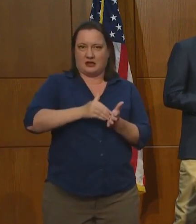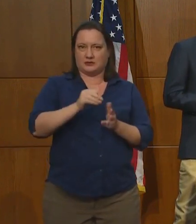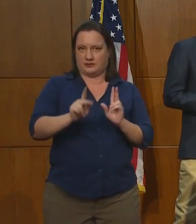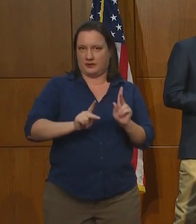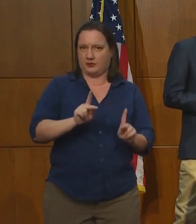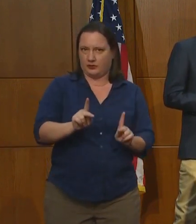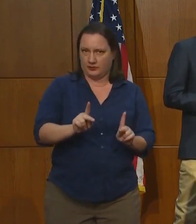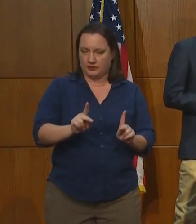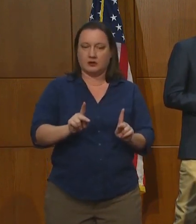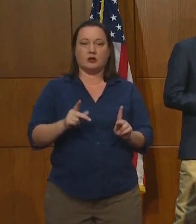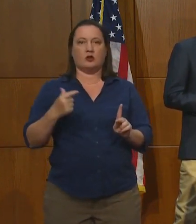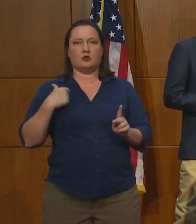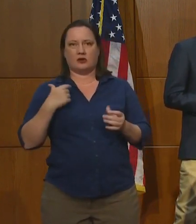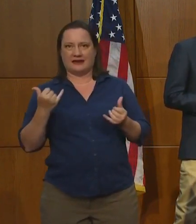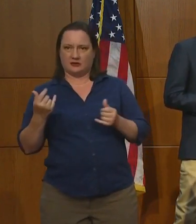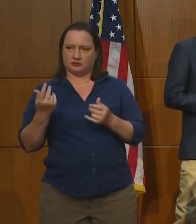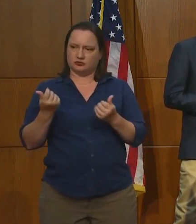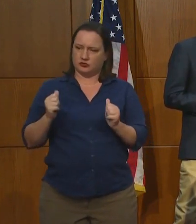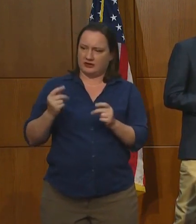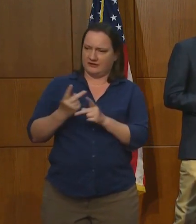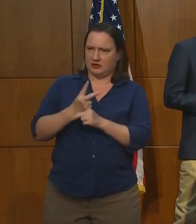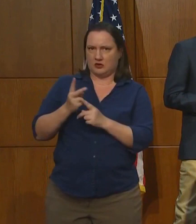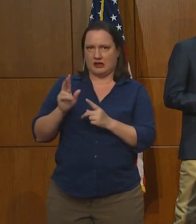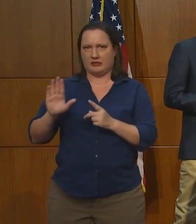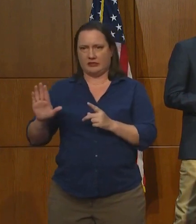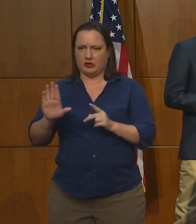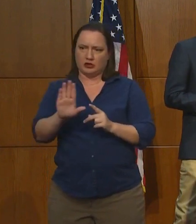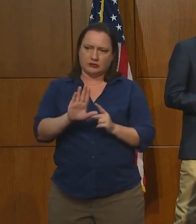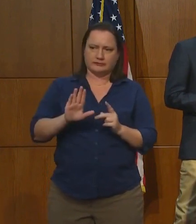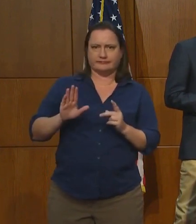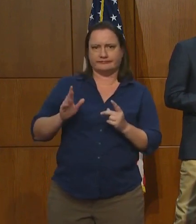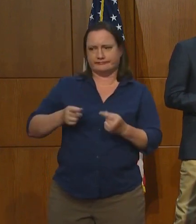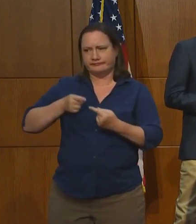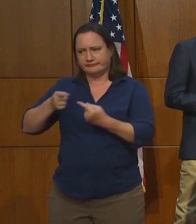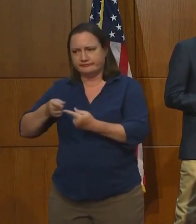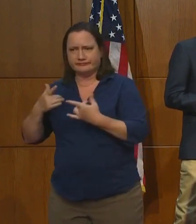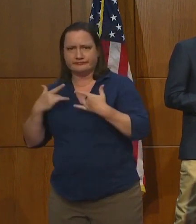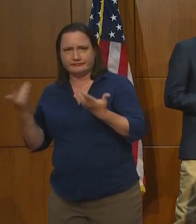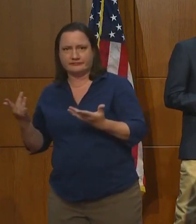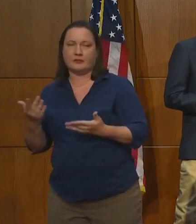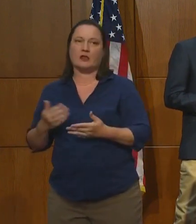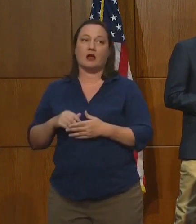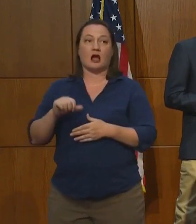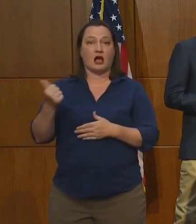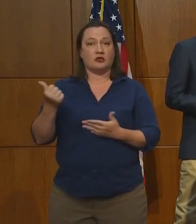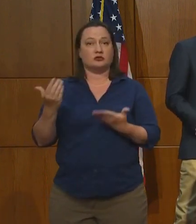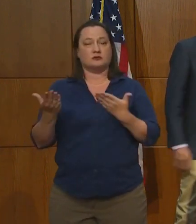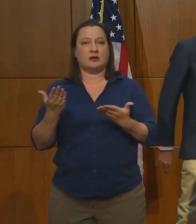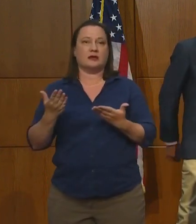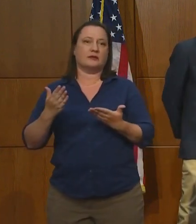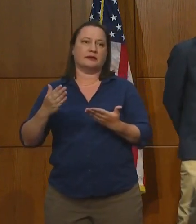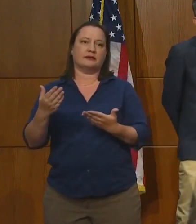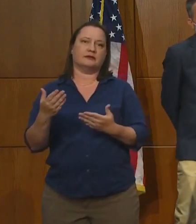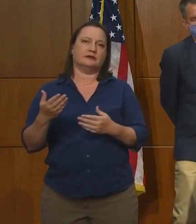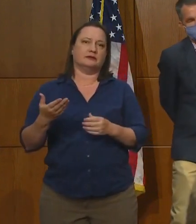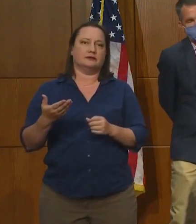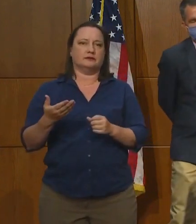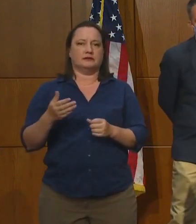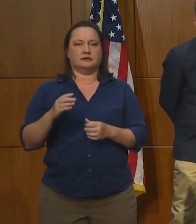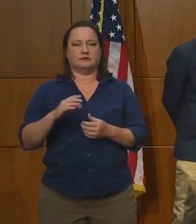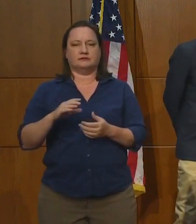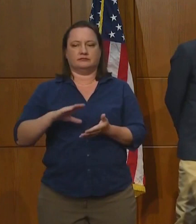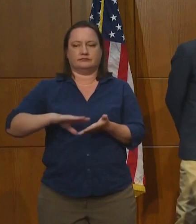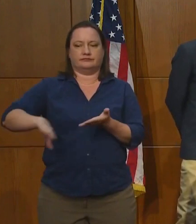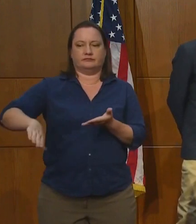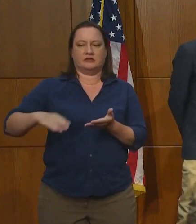where the hangups are, and trying to fix their problems to move to benefits. The others, it could be separation issues that they might have quit their job or were fired,